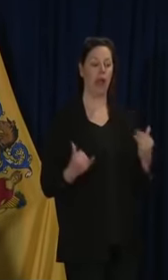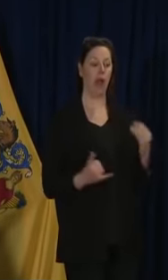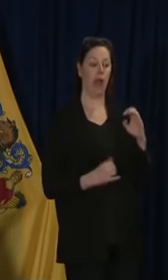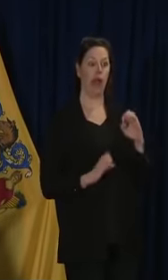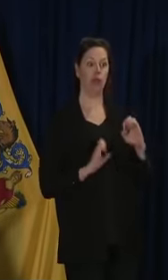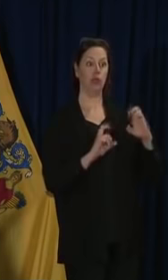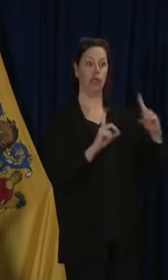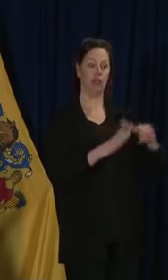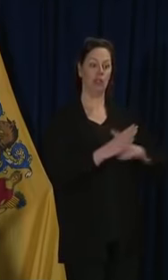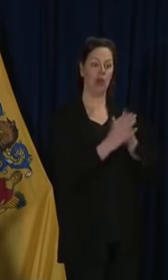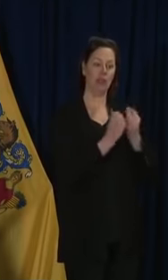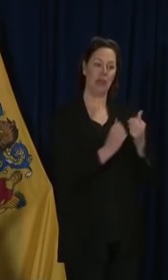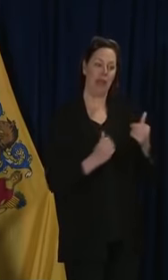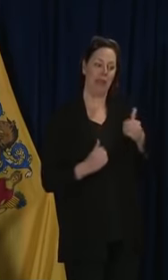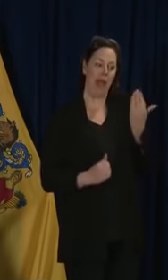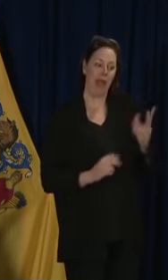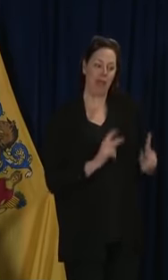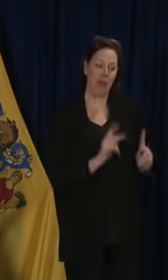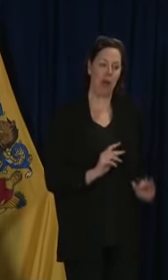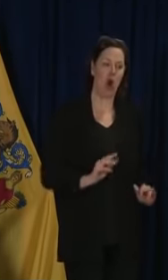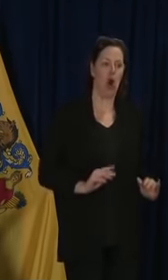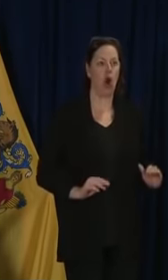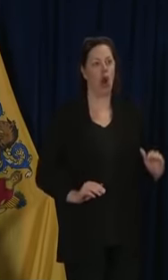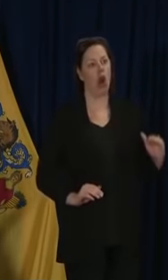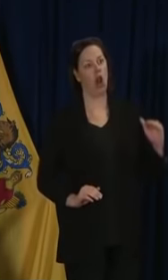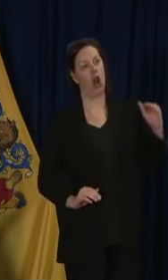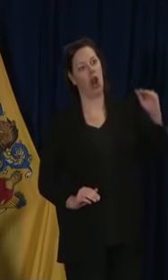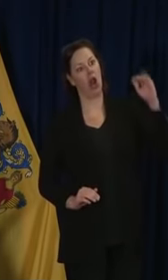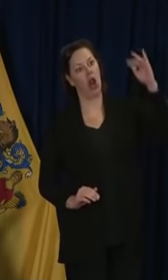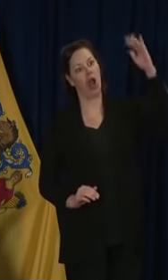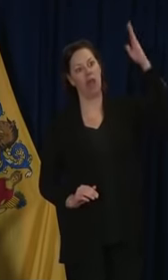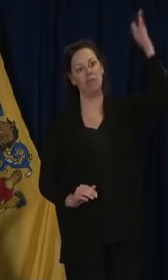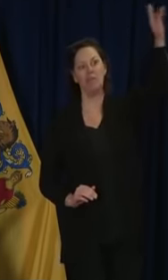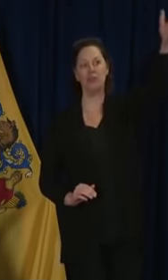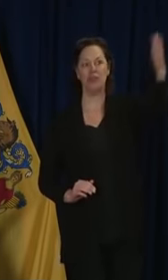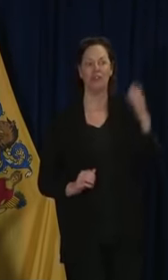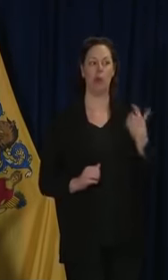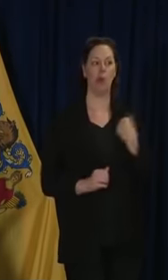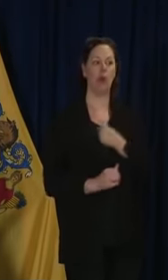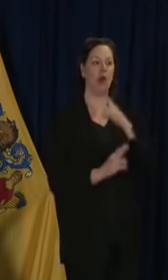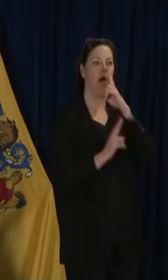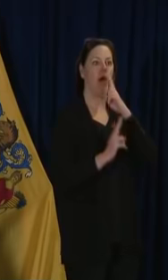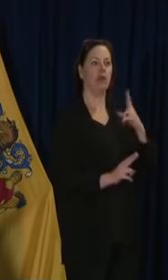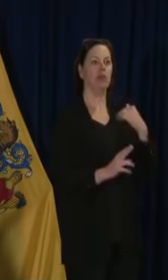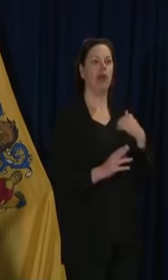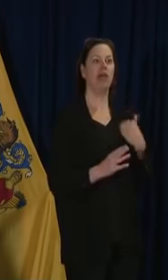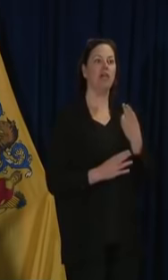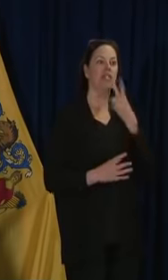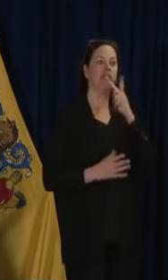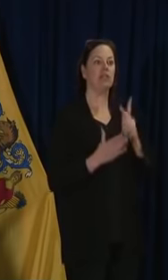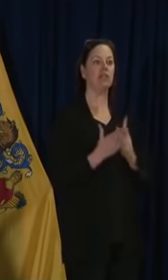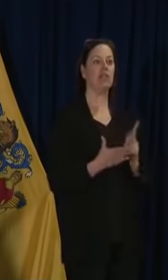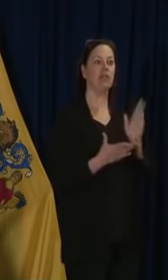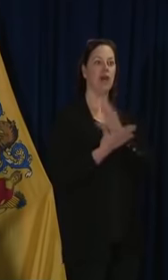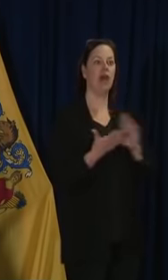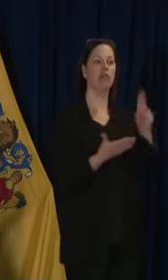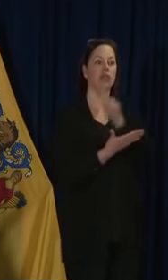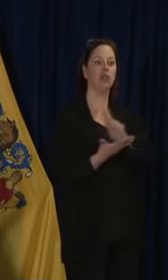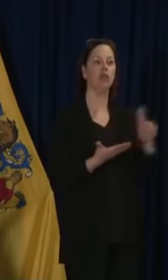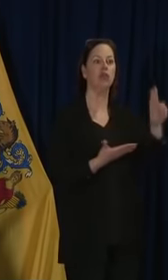very young to the young adults and beyond among us, and we're honored to have our Secretary of Higher Education, Dr.